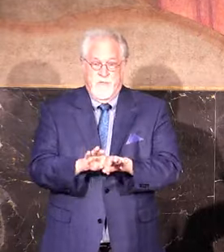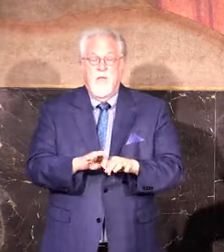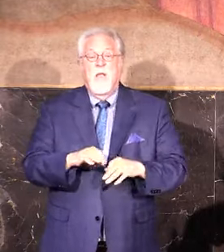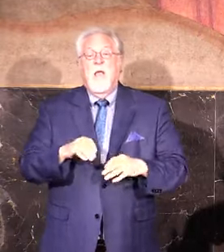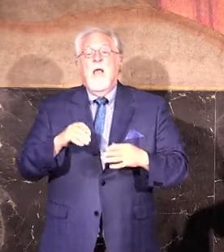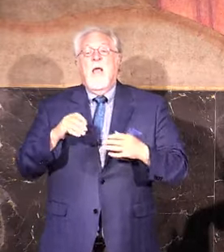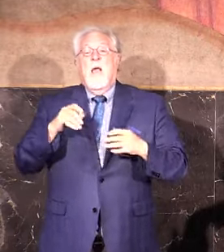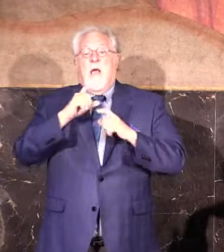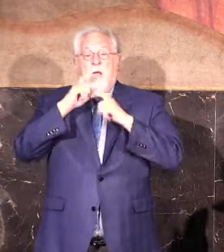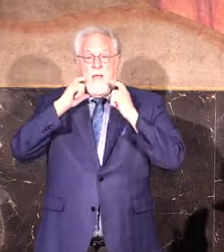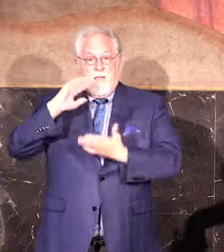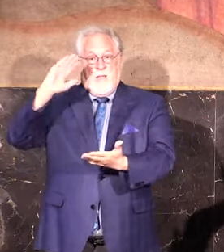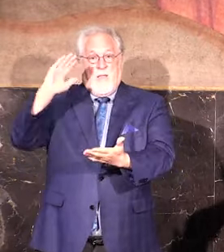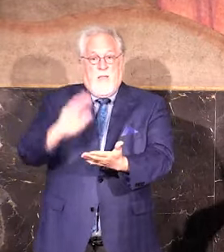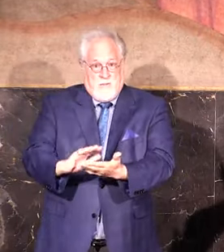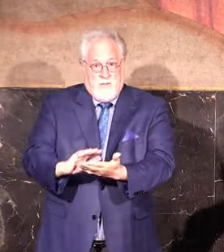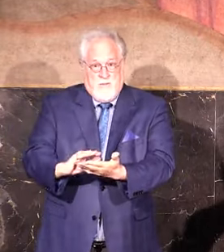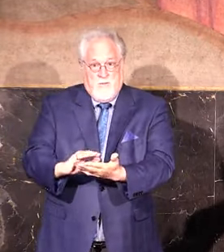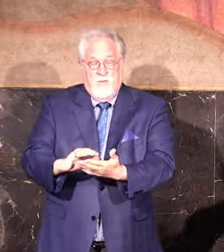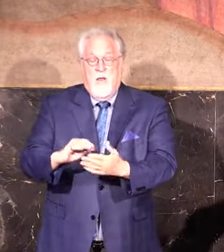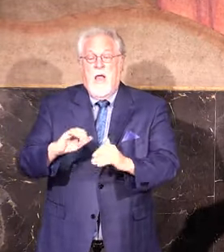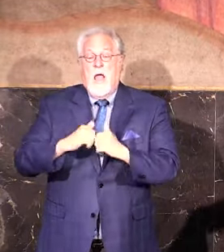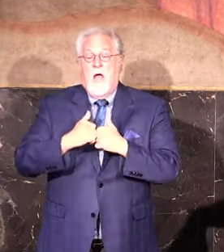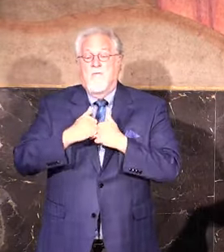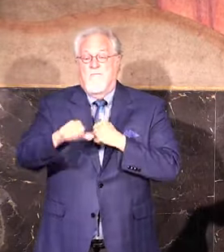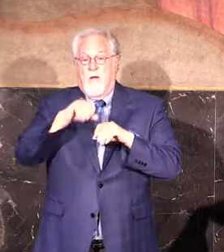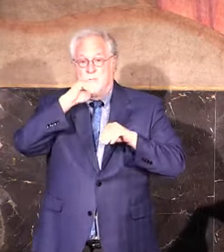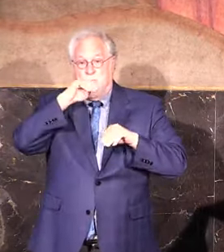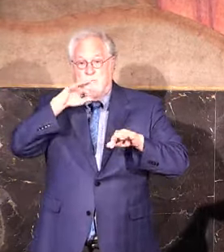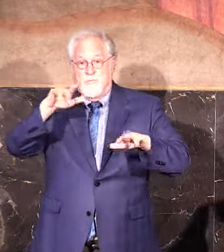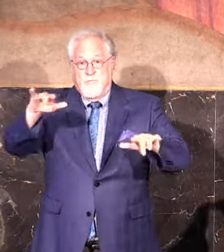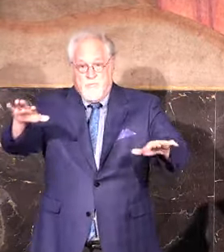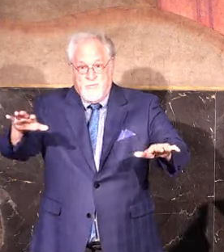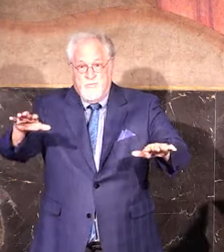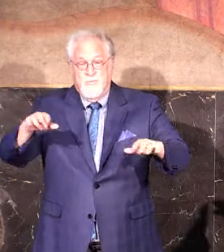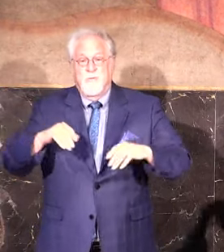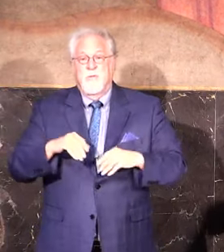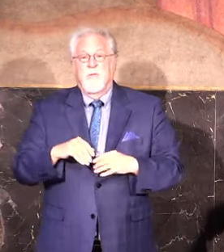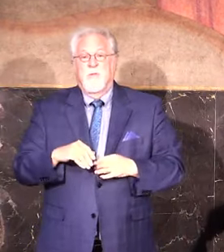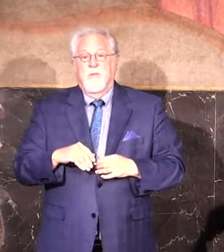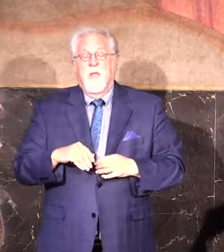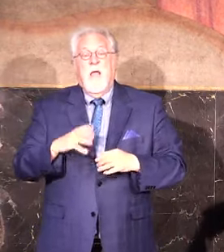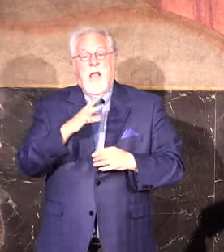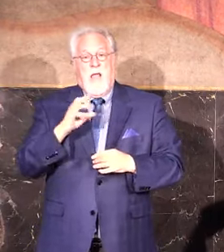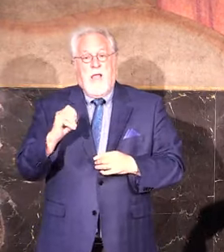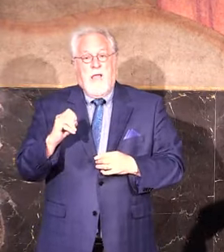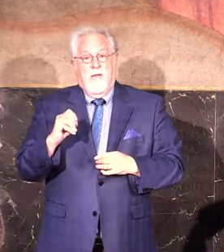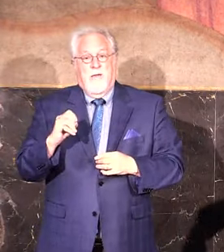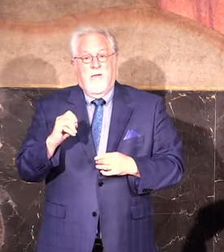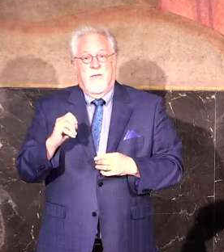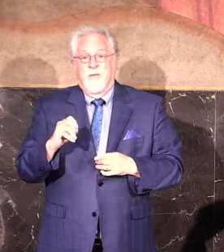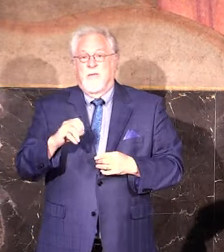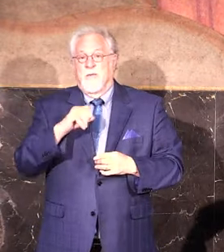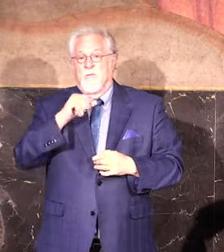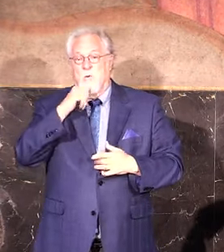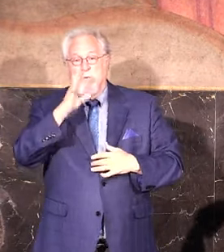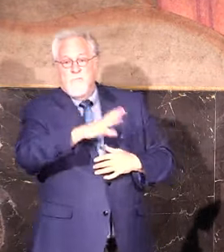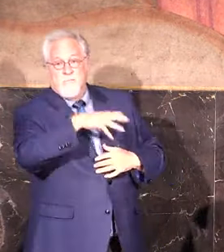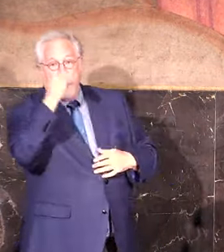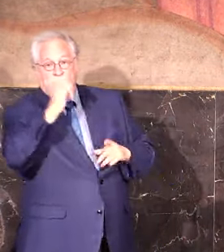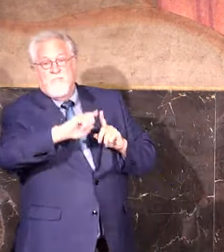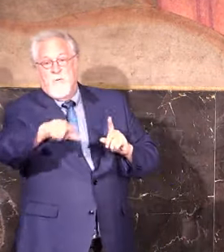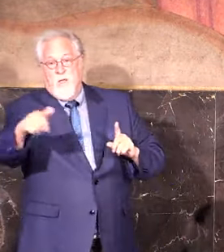masks cut down dramatically on the distance that those airborne particles can travel, and then they won't be breathed in